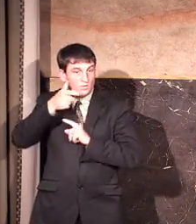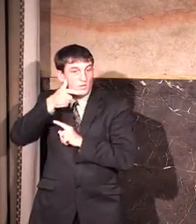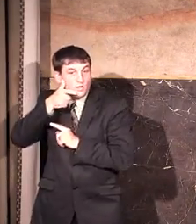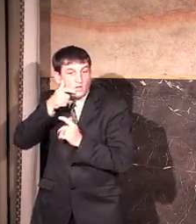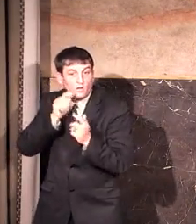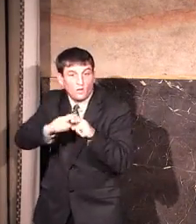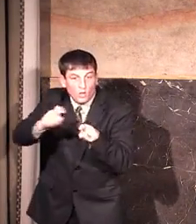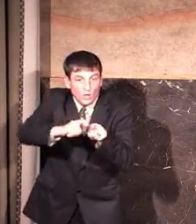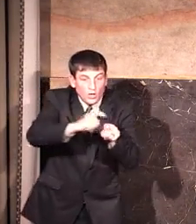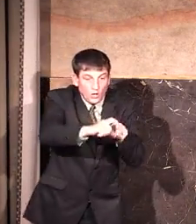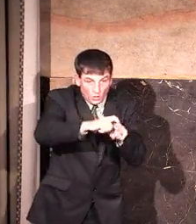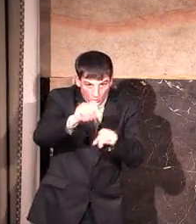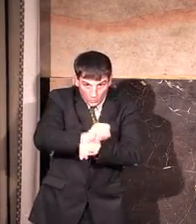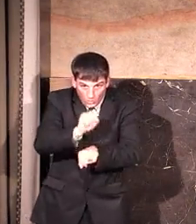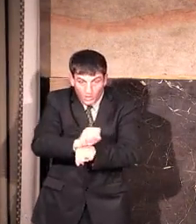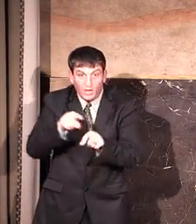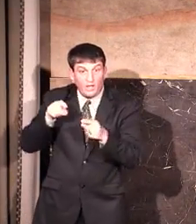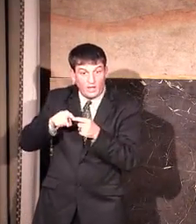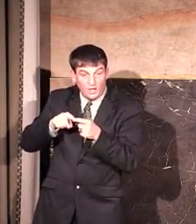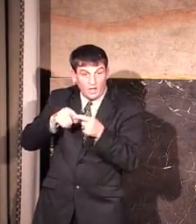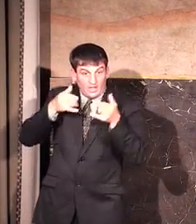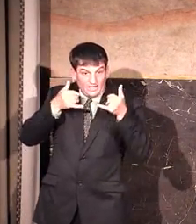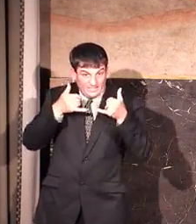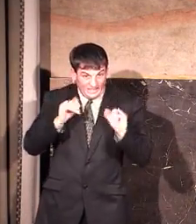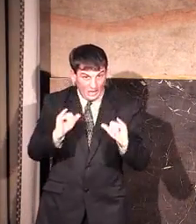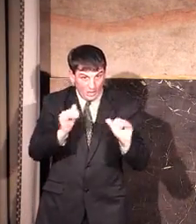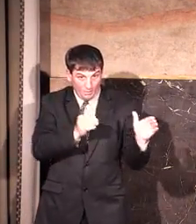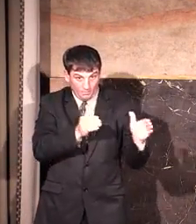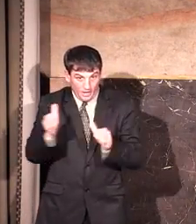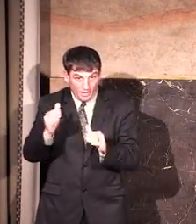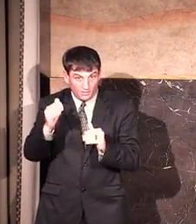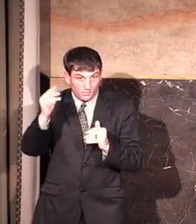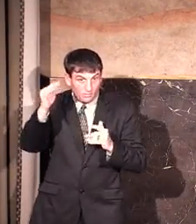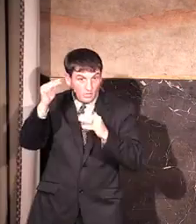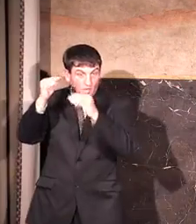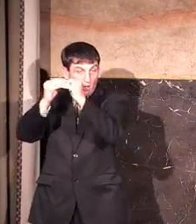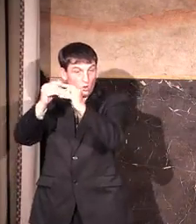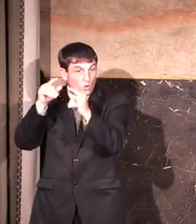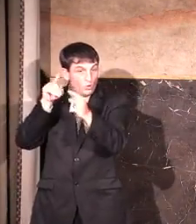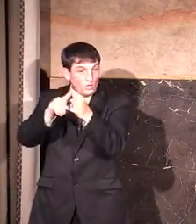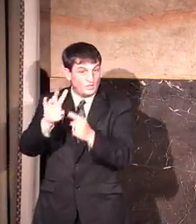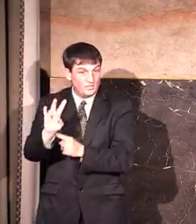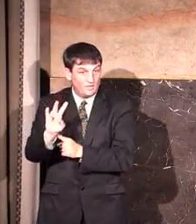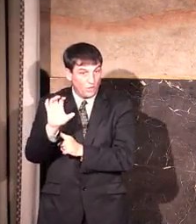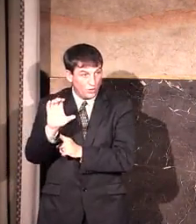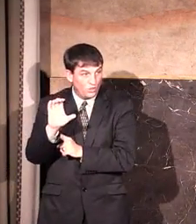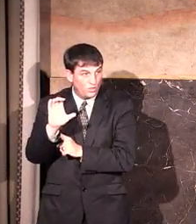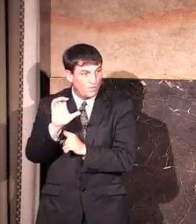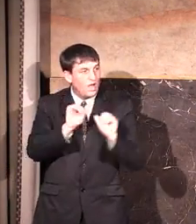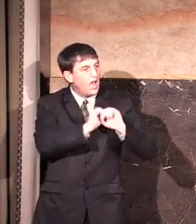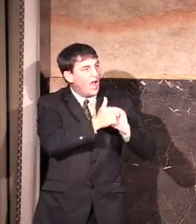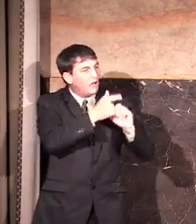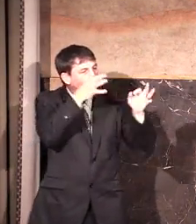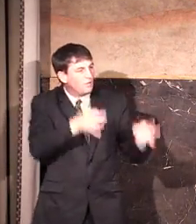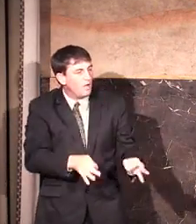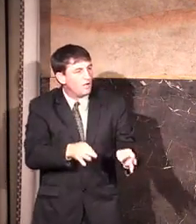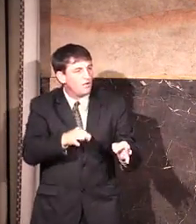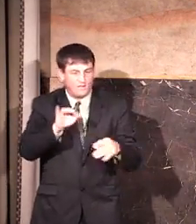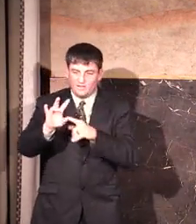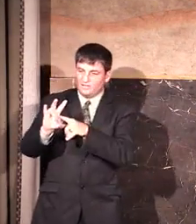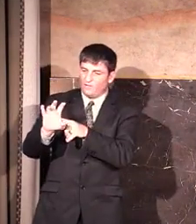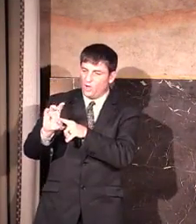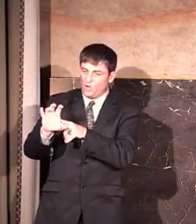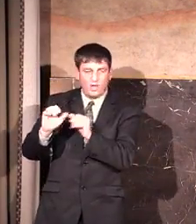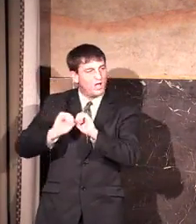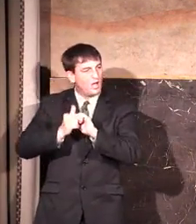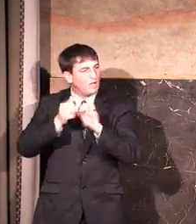May 15th. Are we still aiming to get to 700? And can you also talk about how we arrived at the number 700?